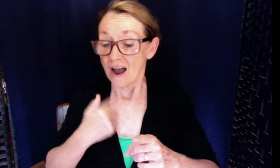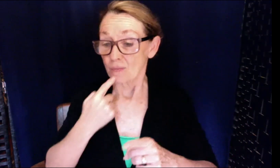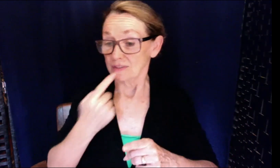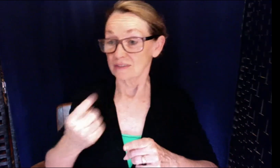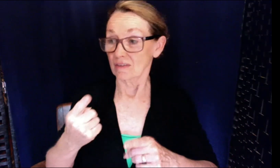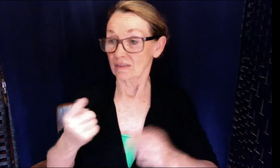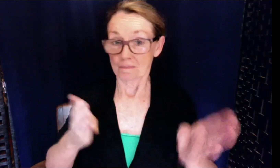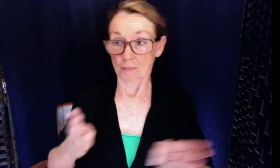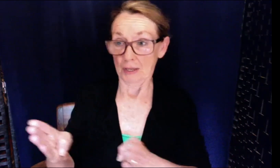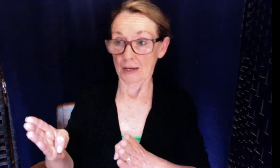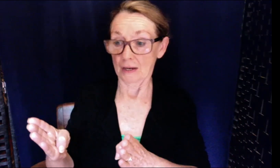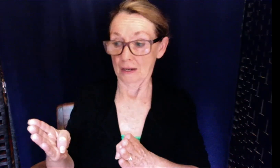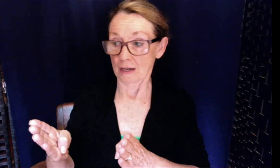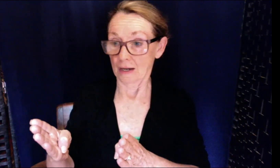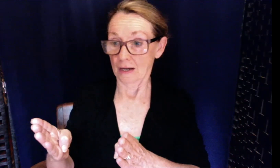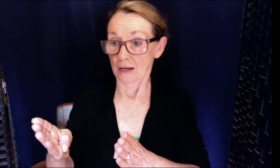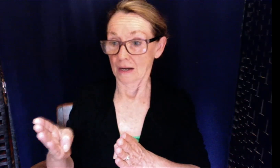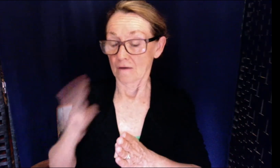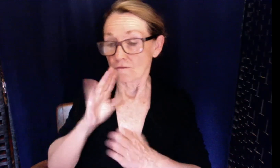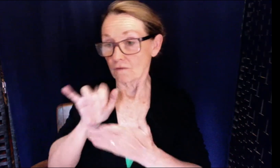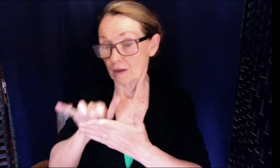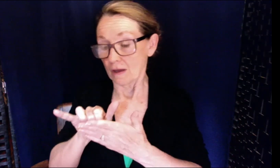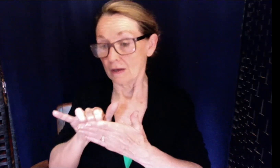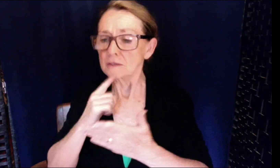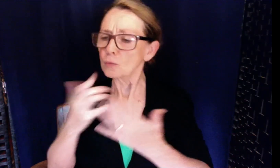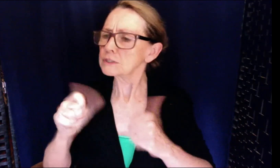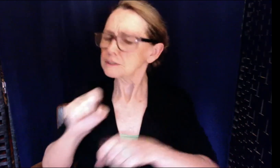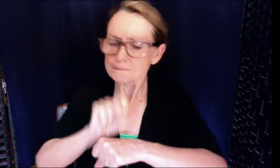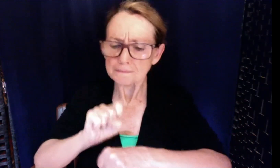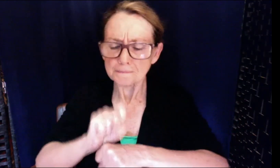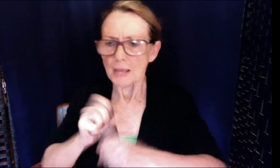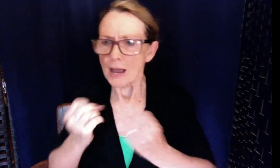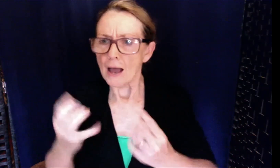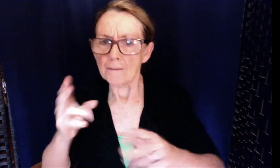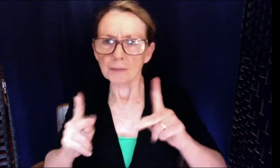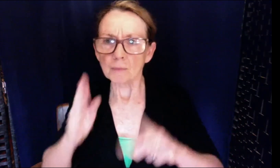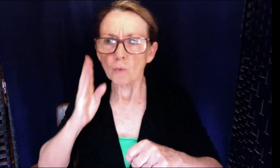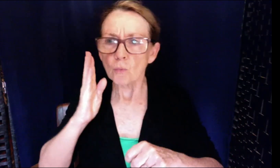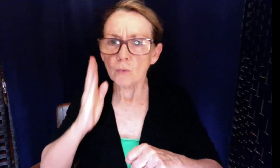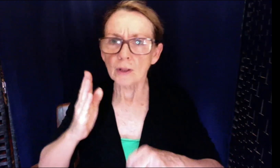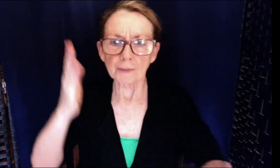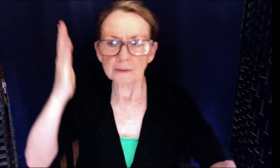know, for that, and say we're still working on how many people would be there. We're gonna set it up,